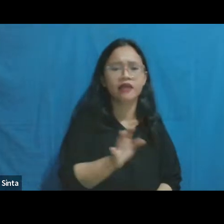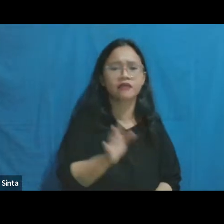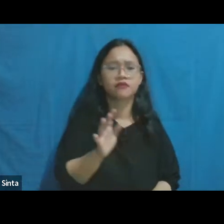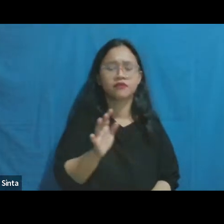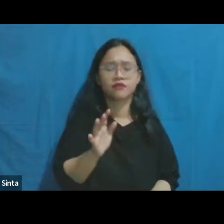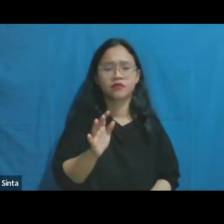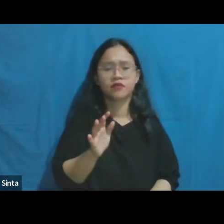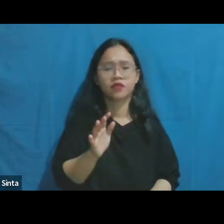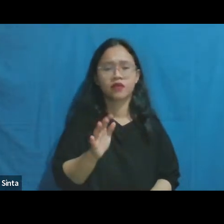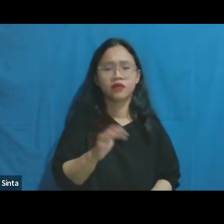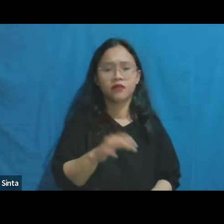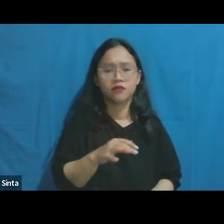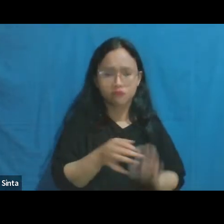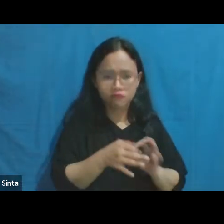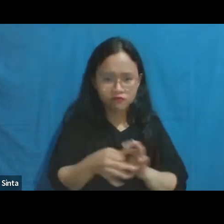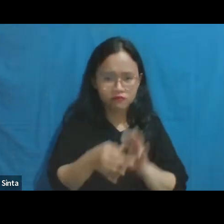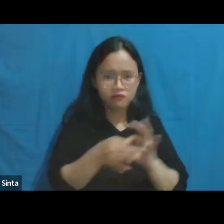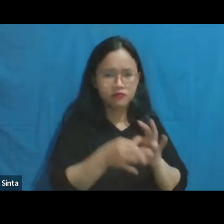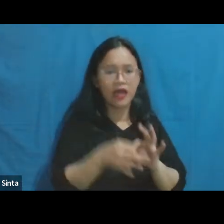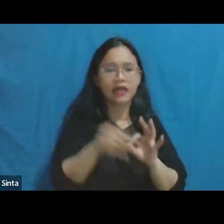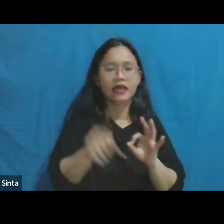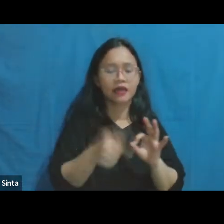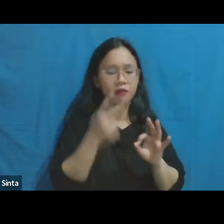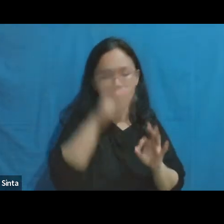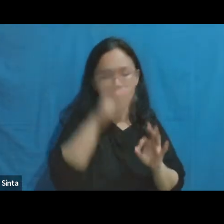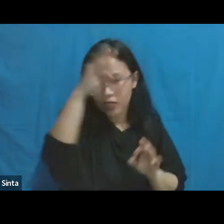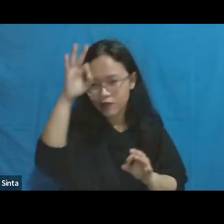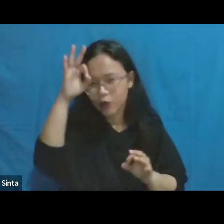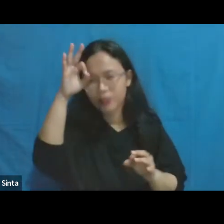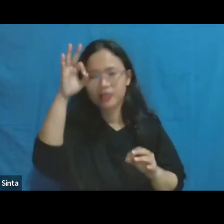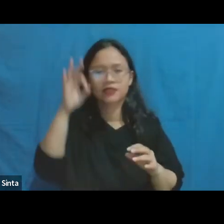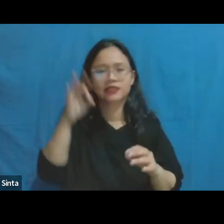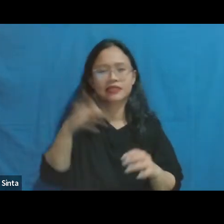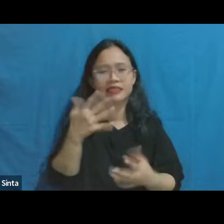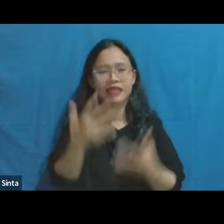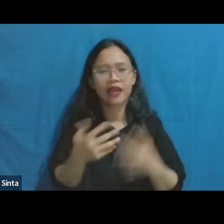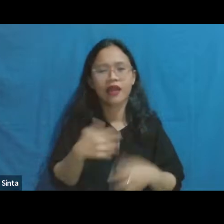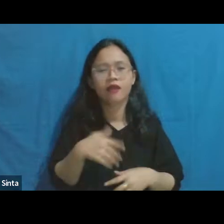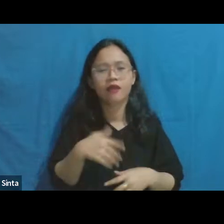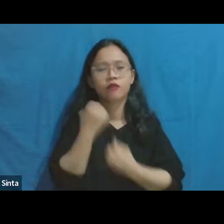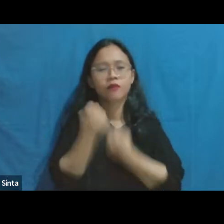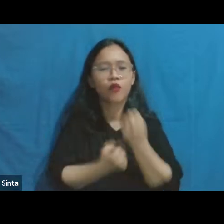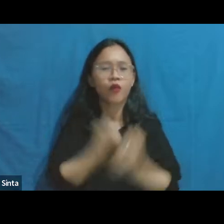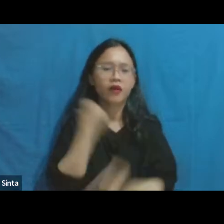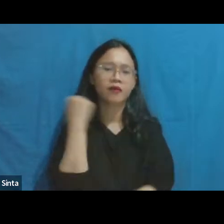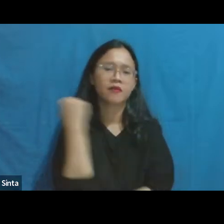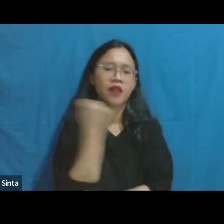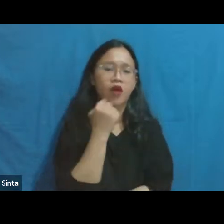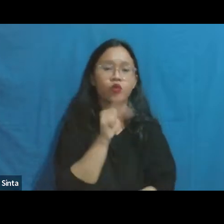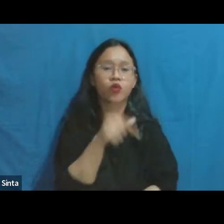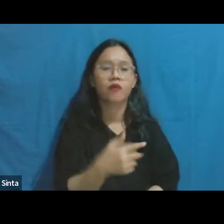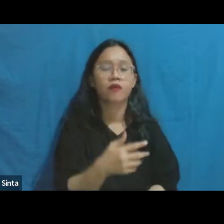the link of the military and the police to confront this Papuan student movement.